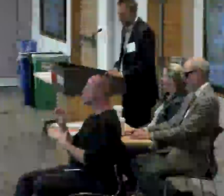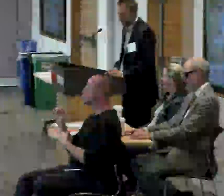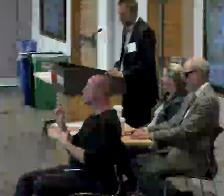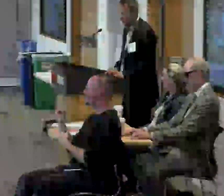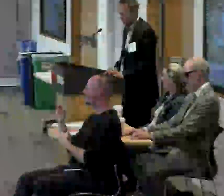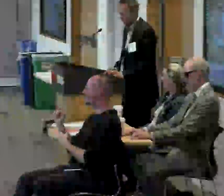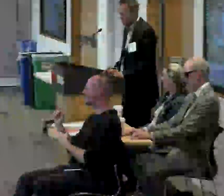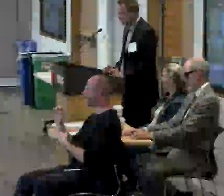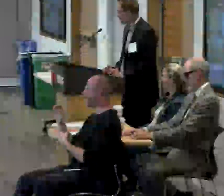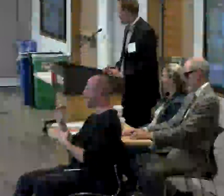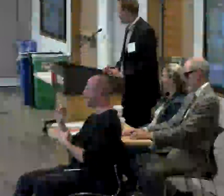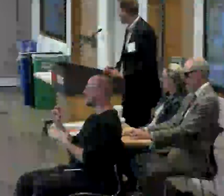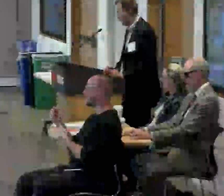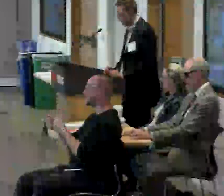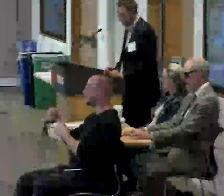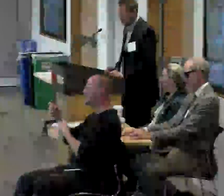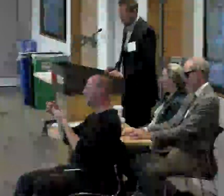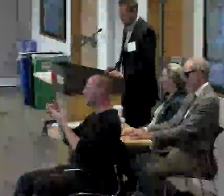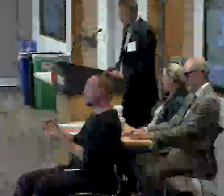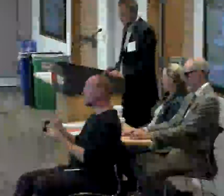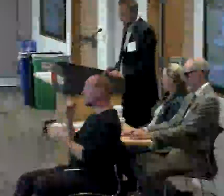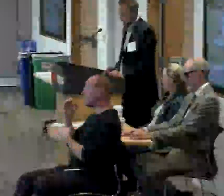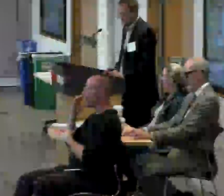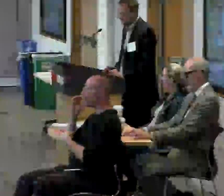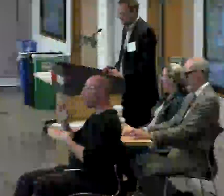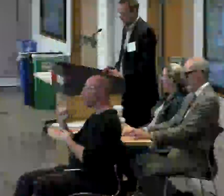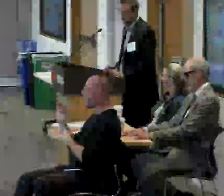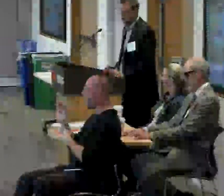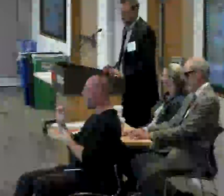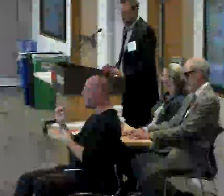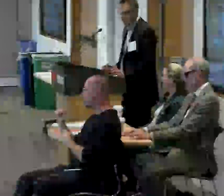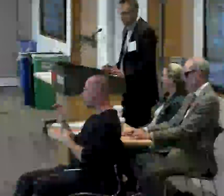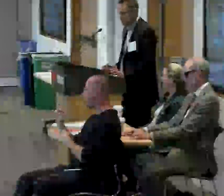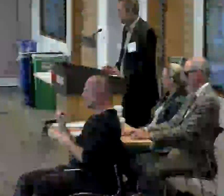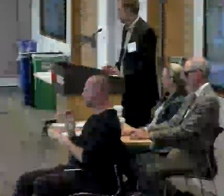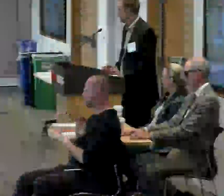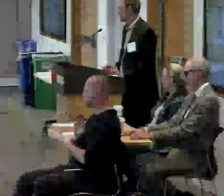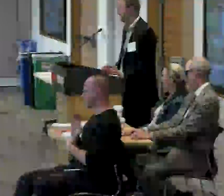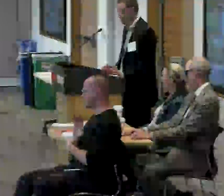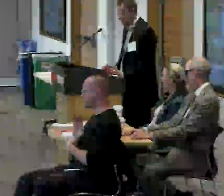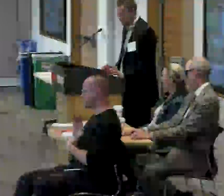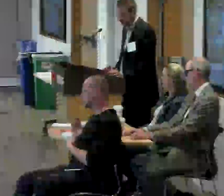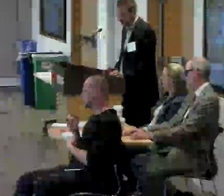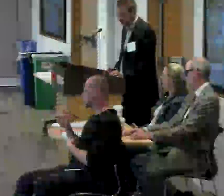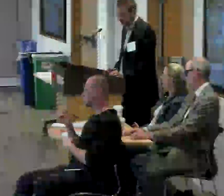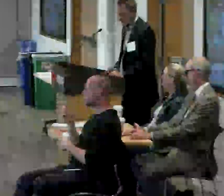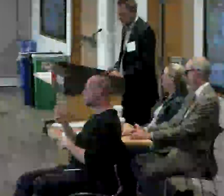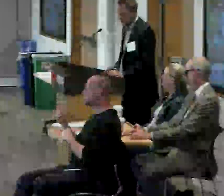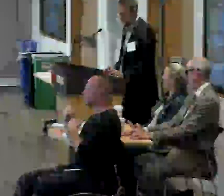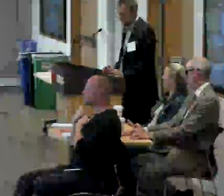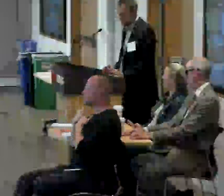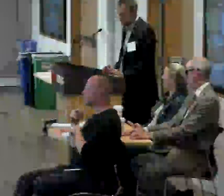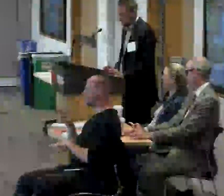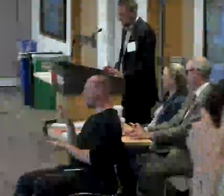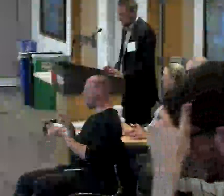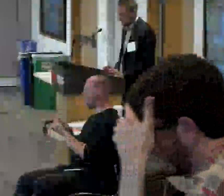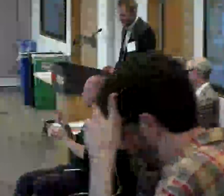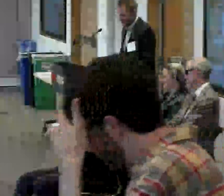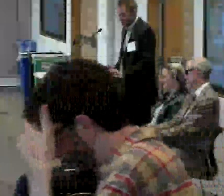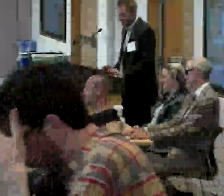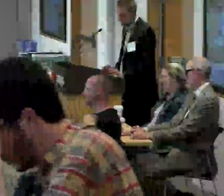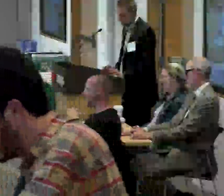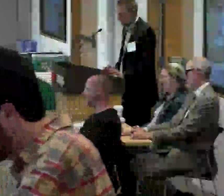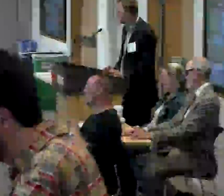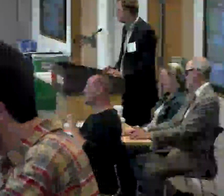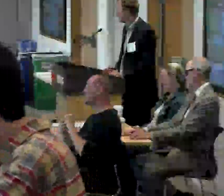Executive Director for the California ABLE Act Board. In this capacity, she oversees the development and implementation of a savings program that will